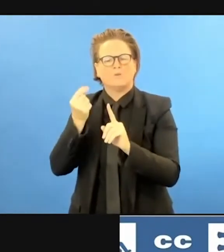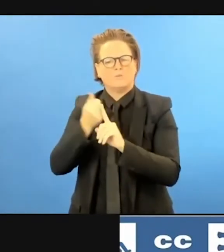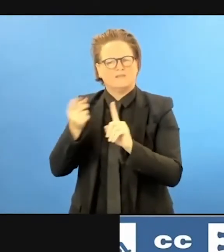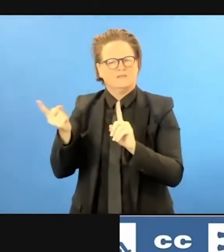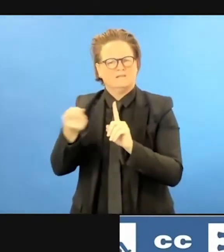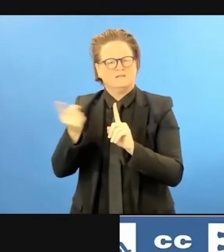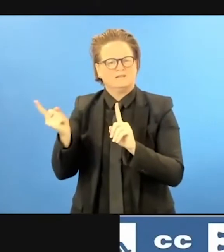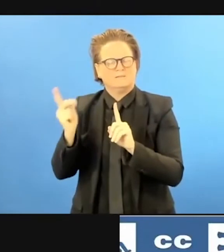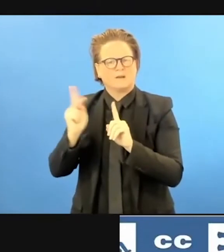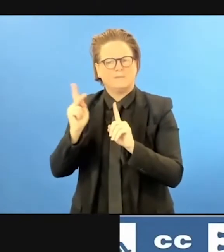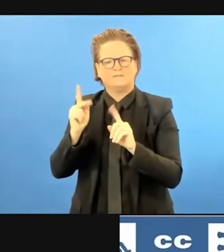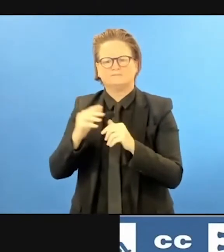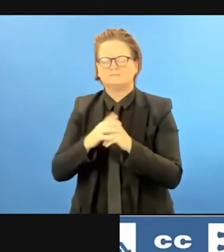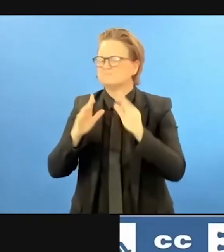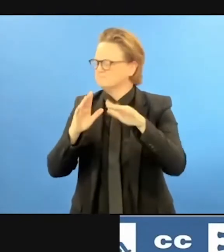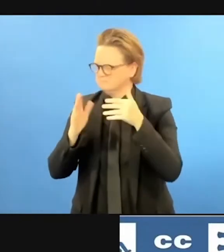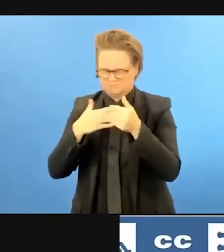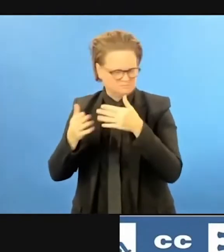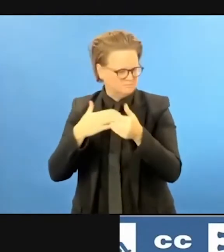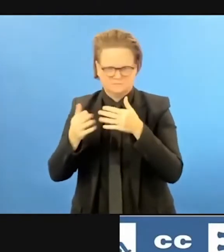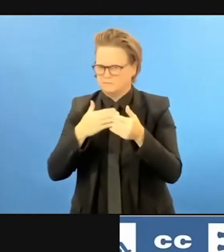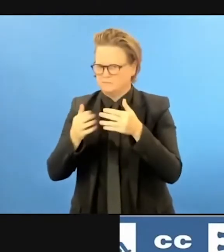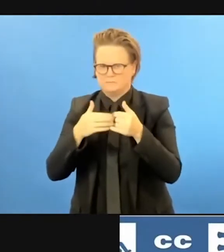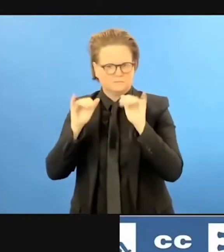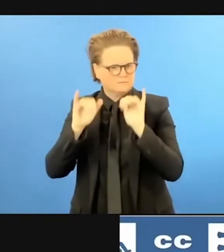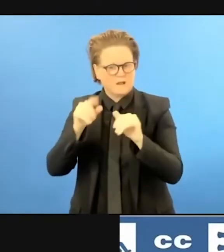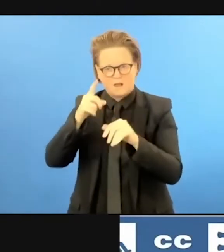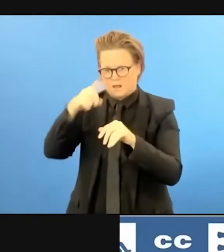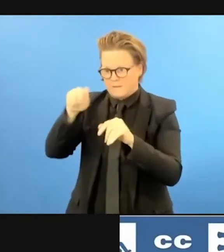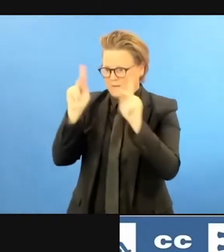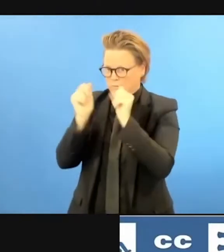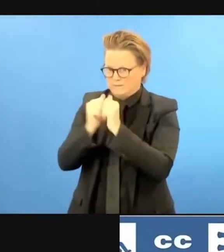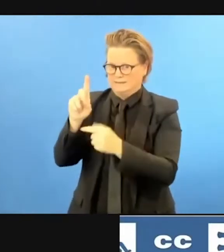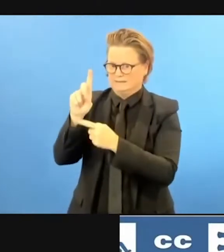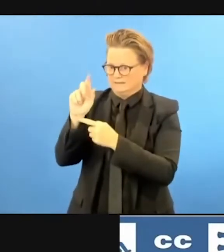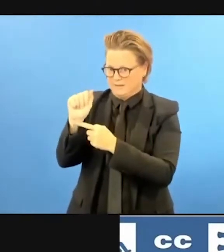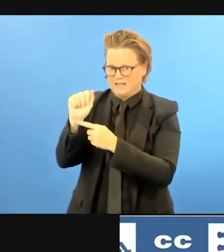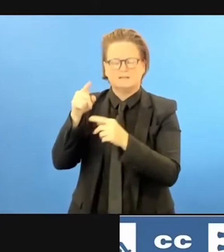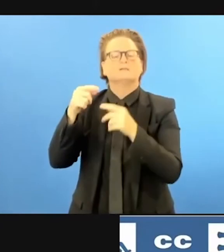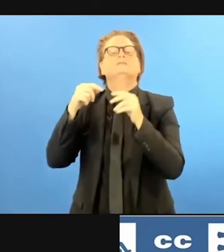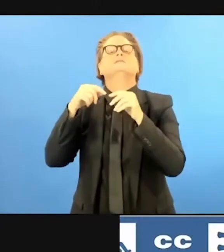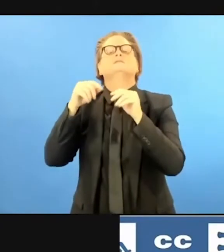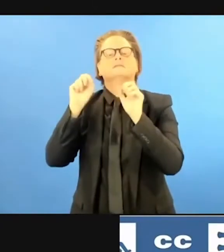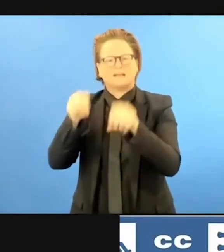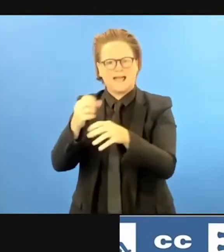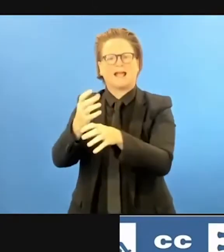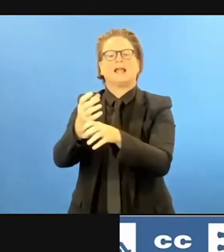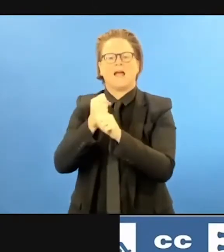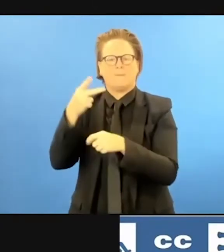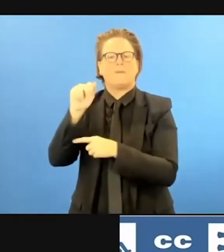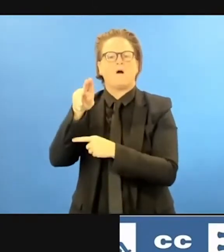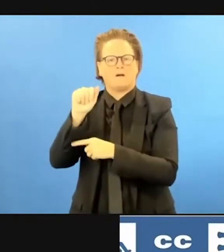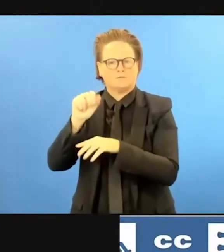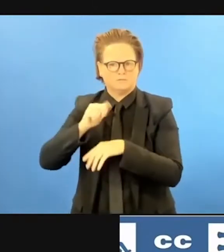paratransit. So our colleagues at the paratransit office have broadened their